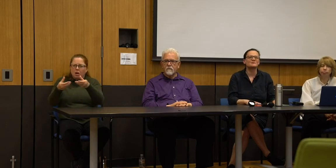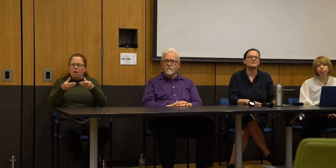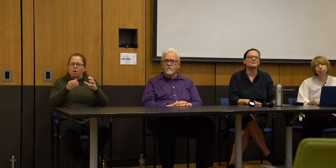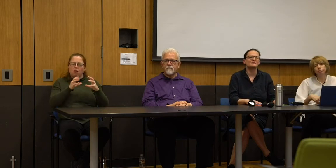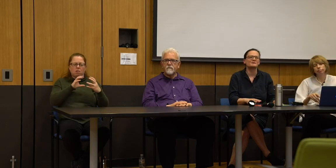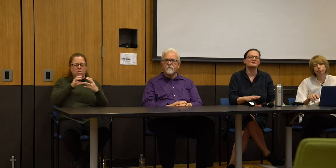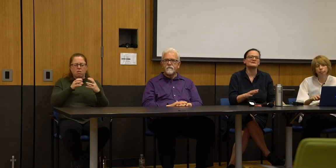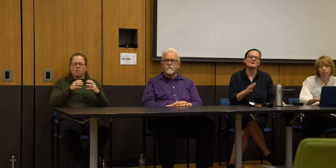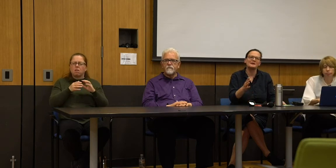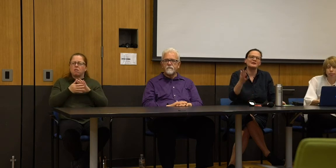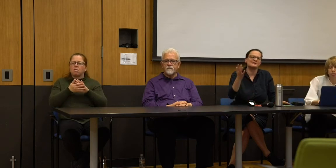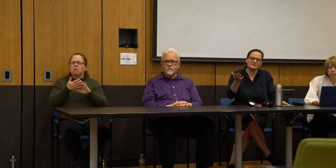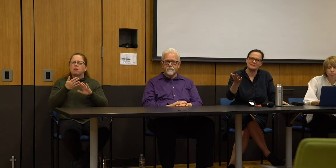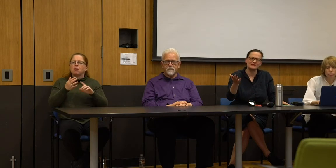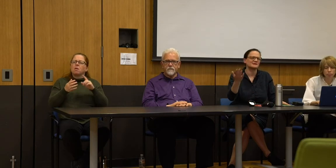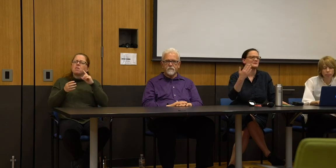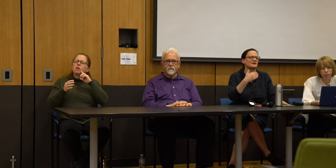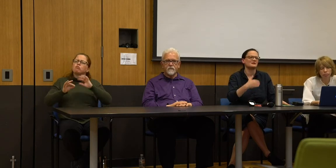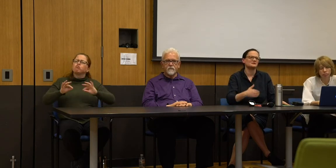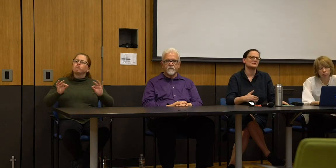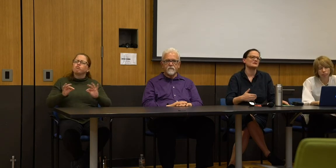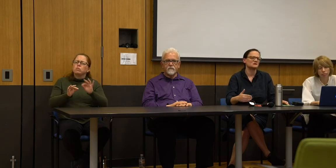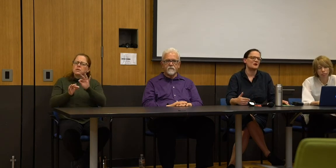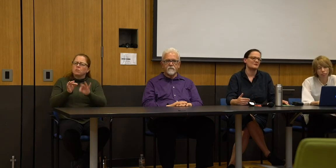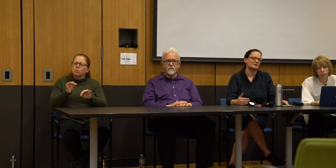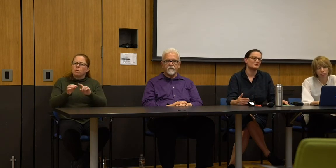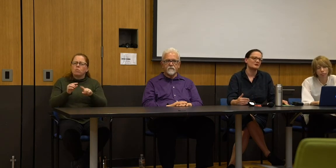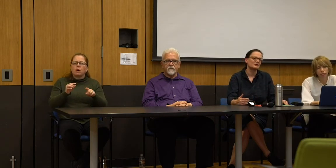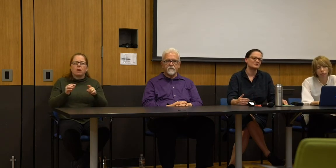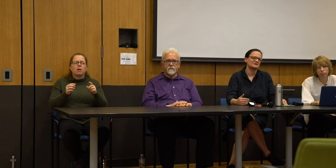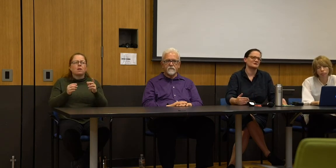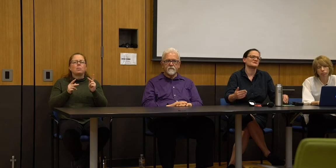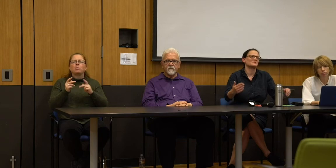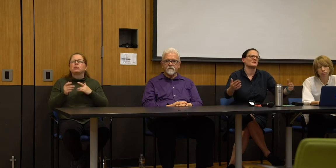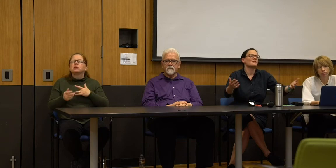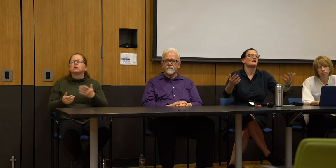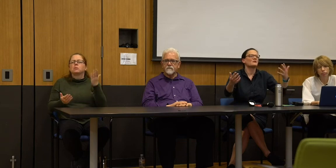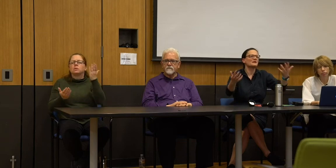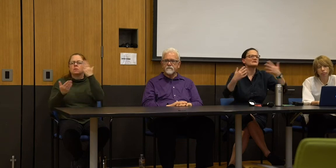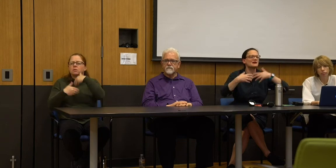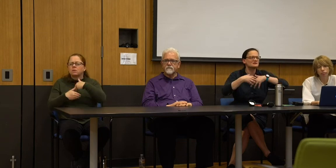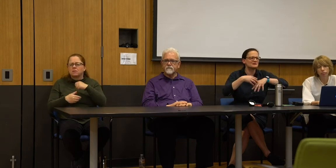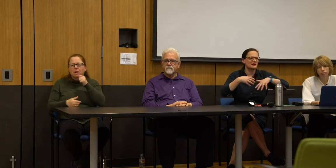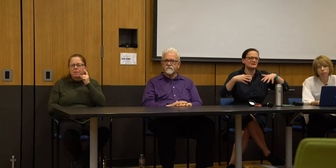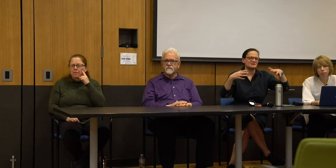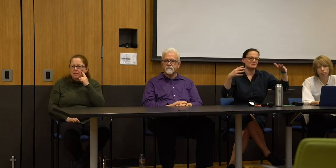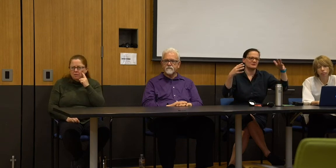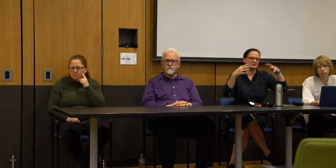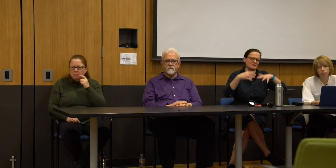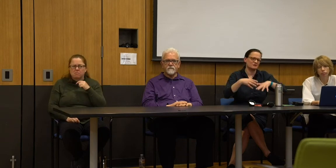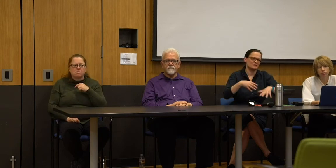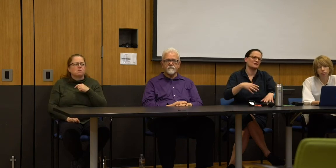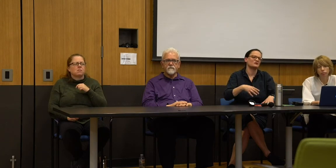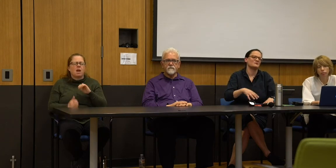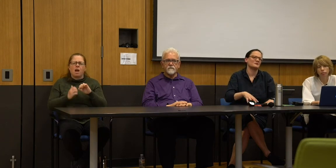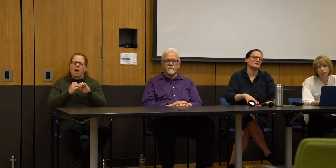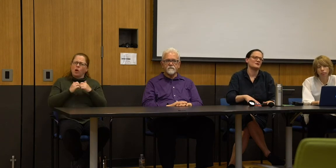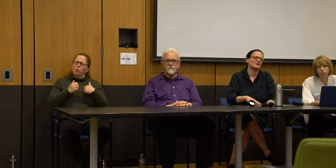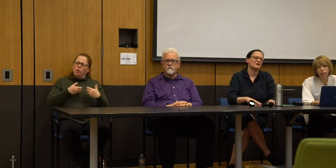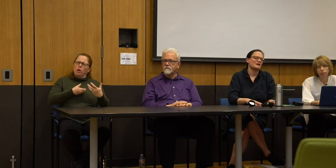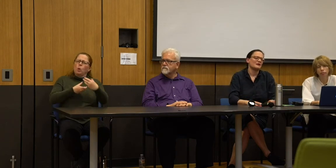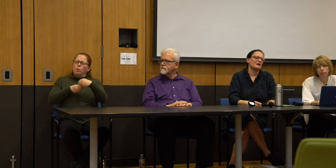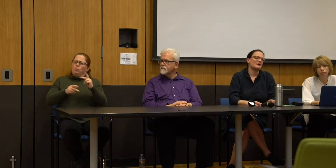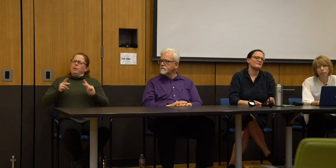such seemingly simple things, but that are still so often overlooked in terms of like, what does it actually take to include